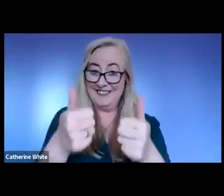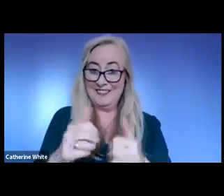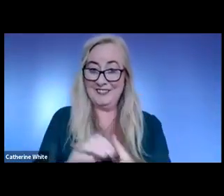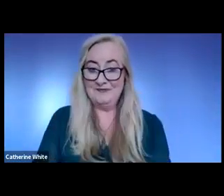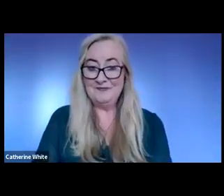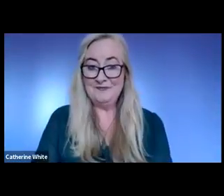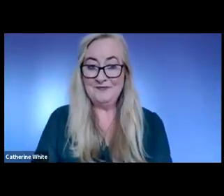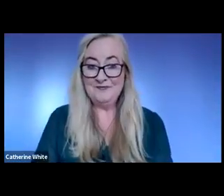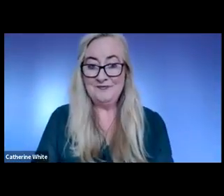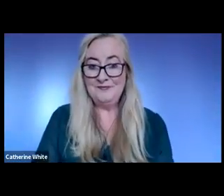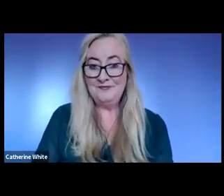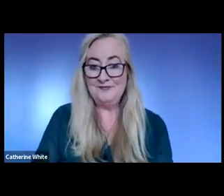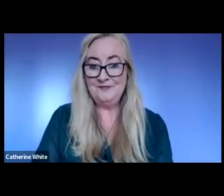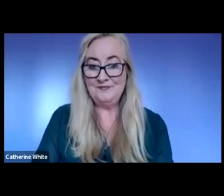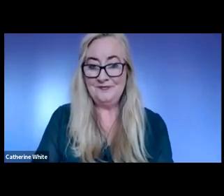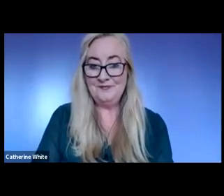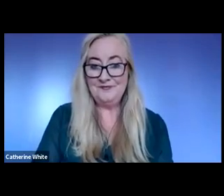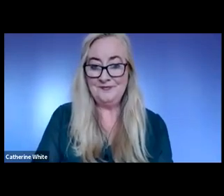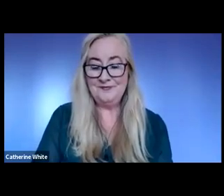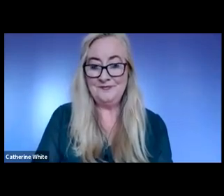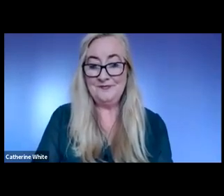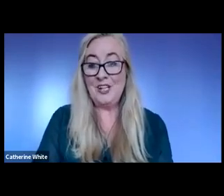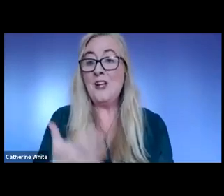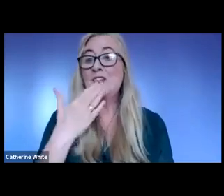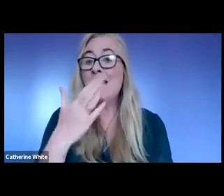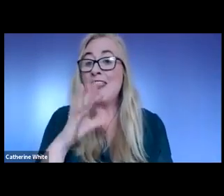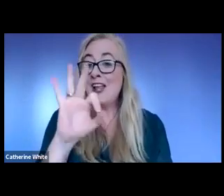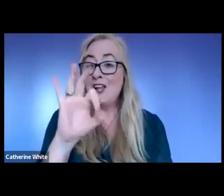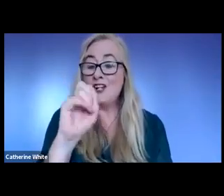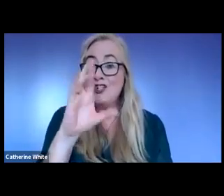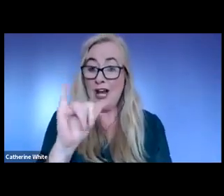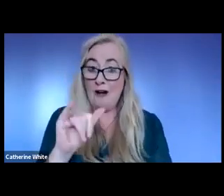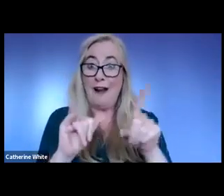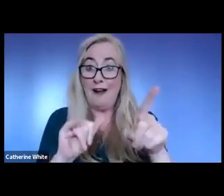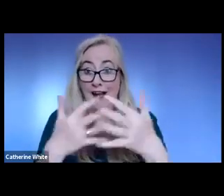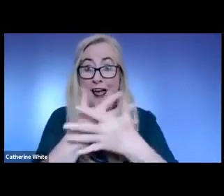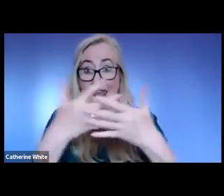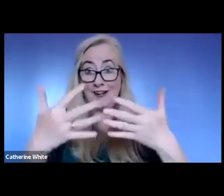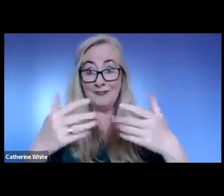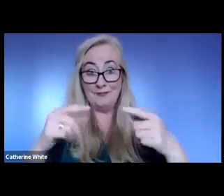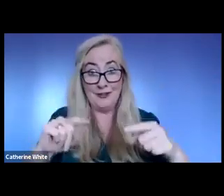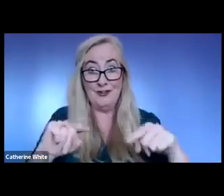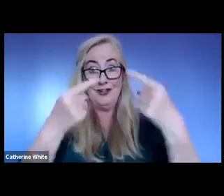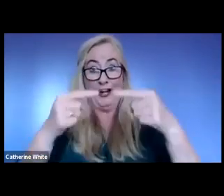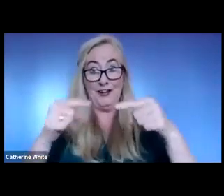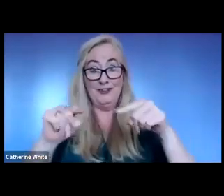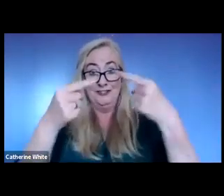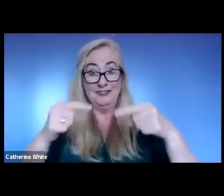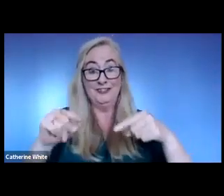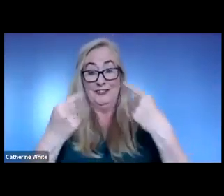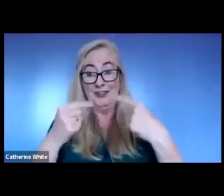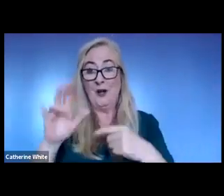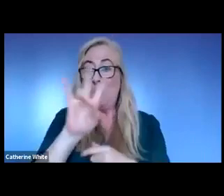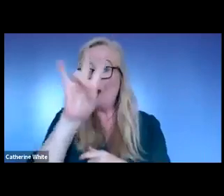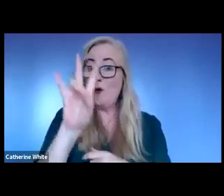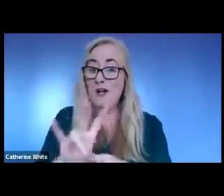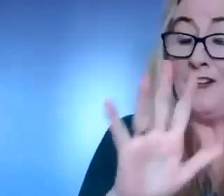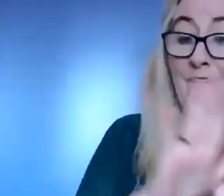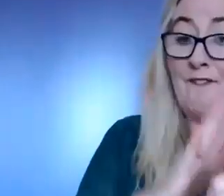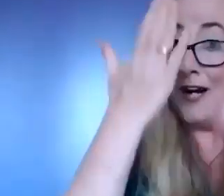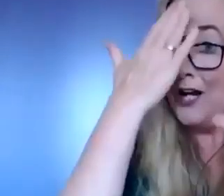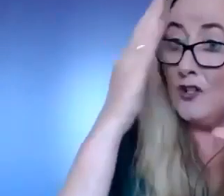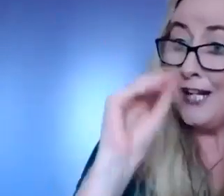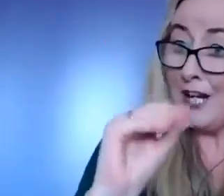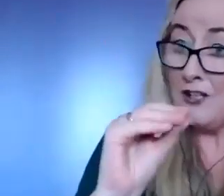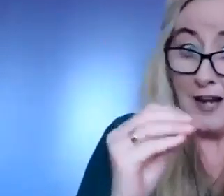Thank you very much indeed, Gerry. Lots of challenging questions for education and for